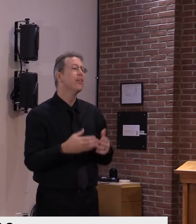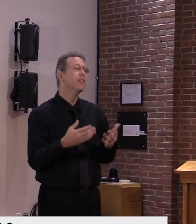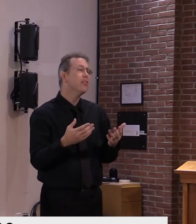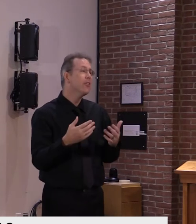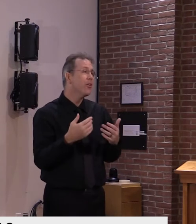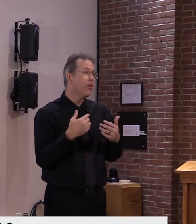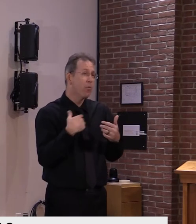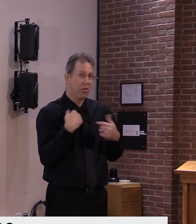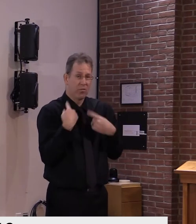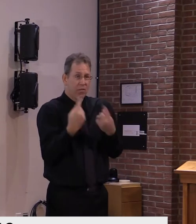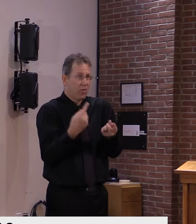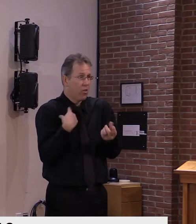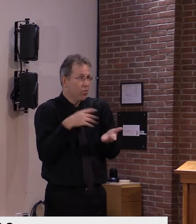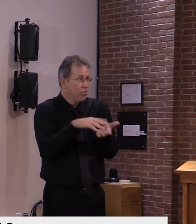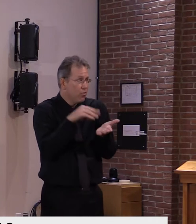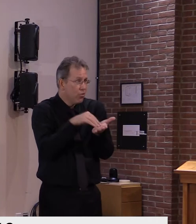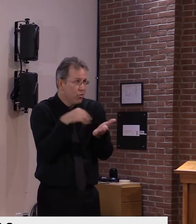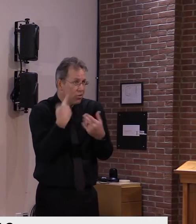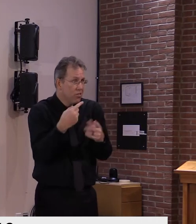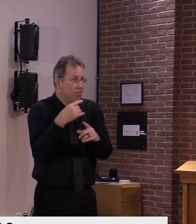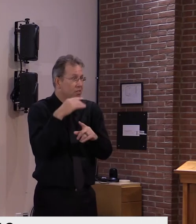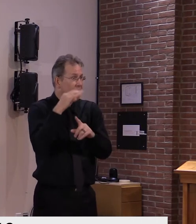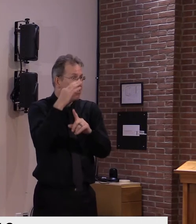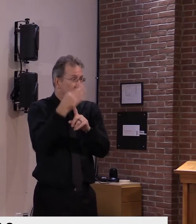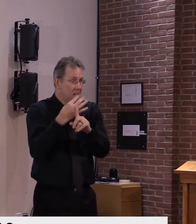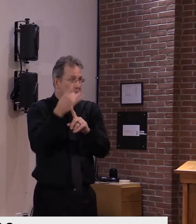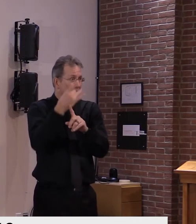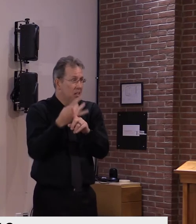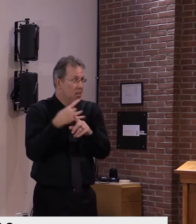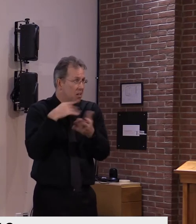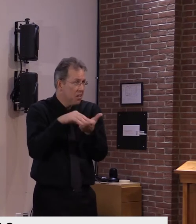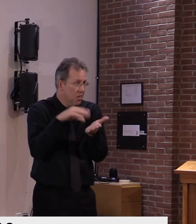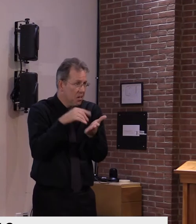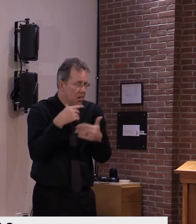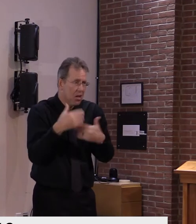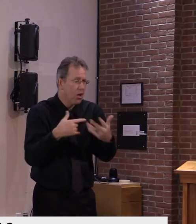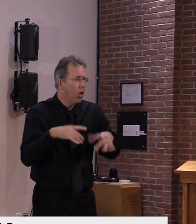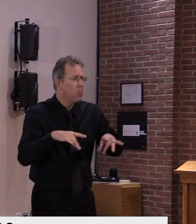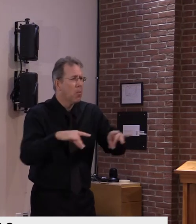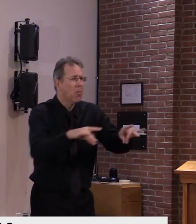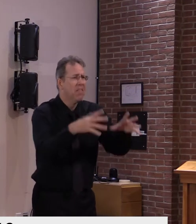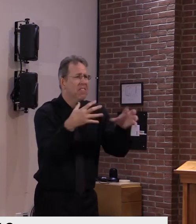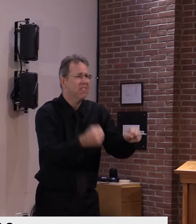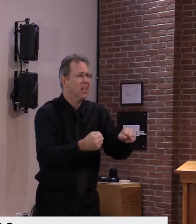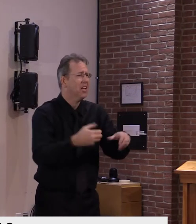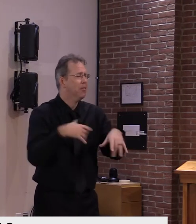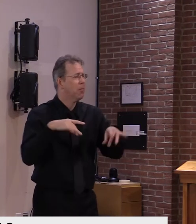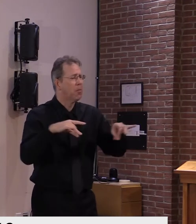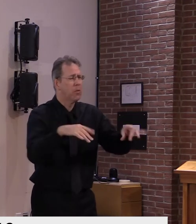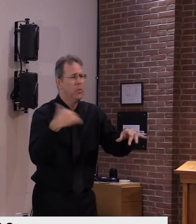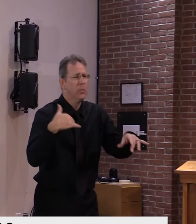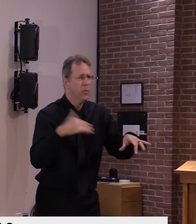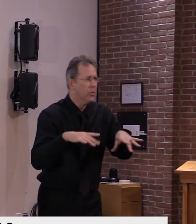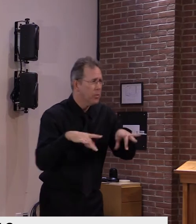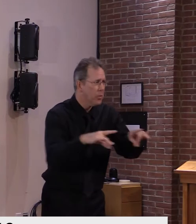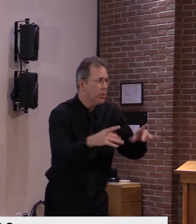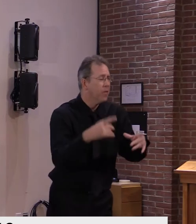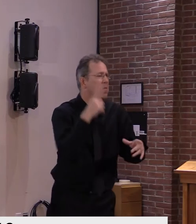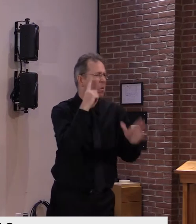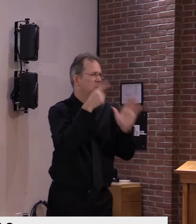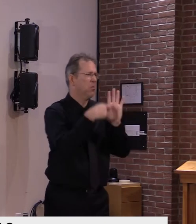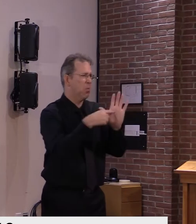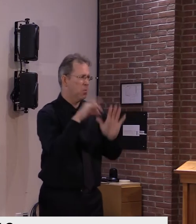really, really important. Just to give you a few examples where Vermont has played a direct role,